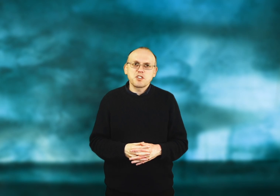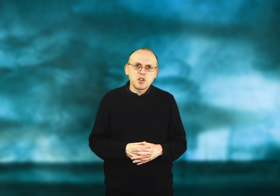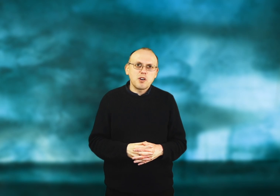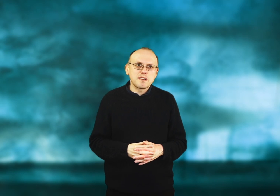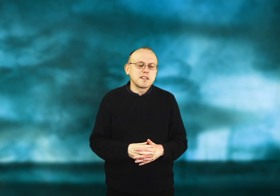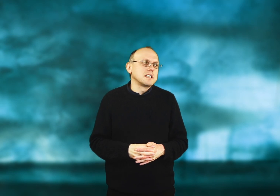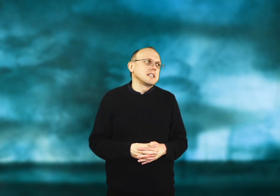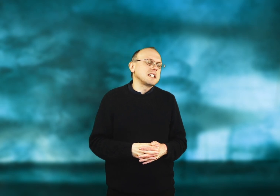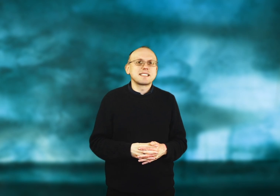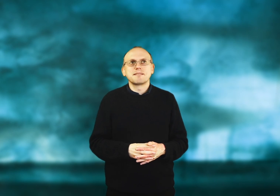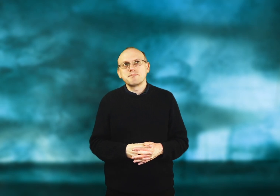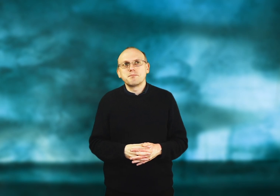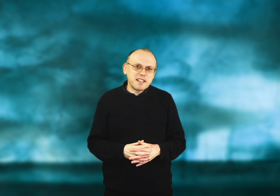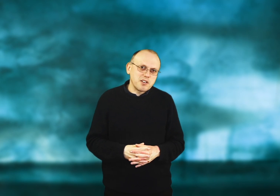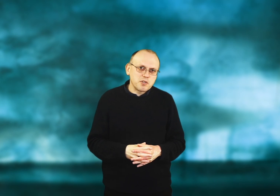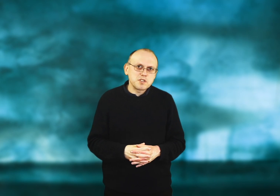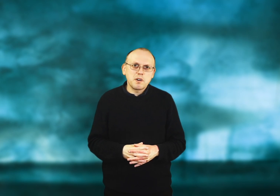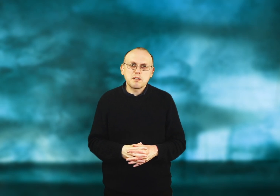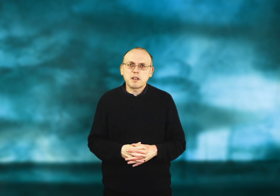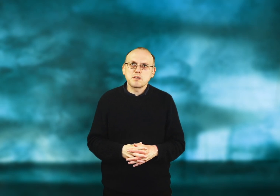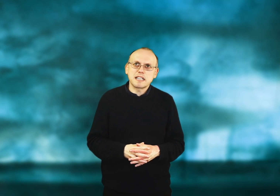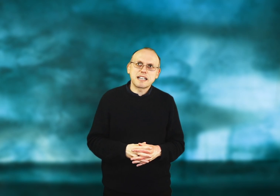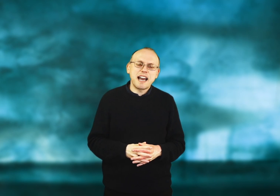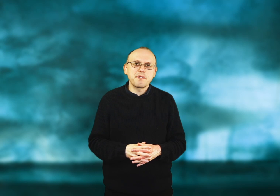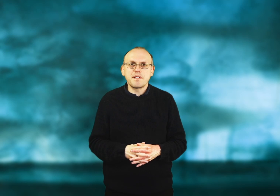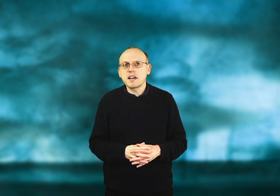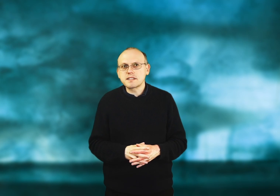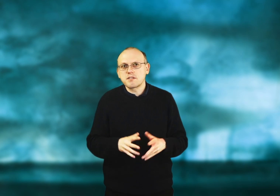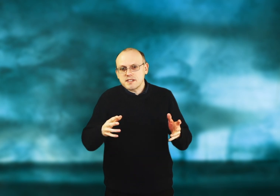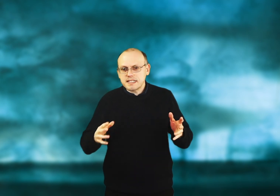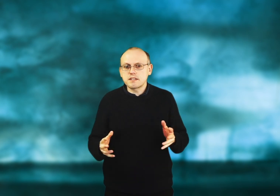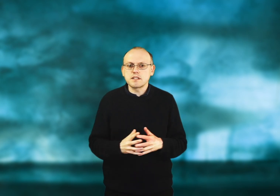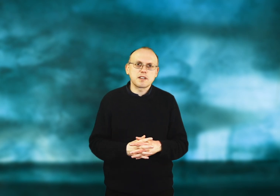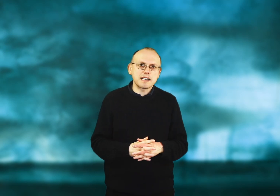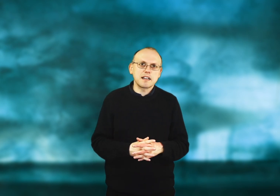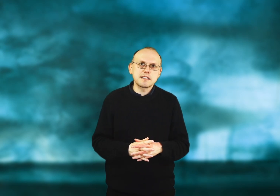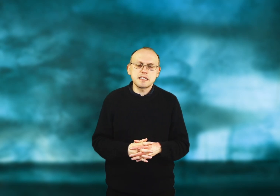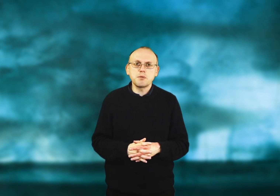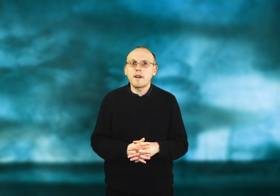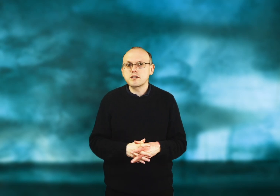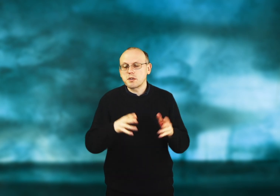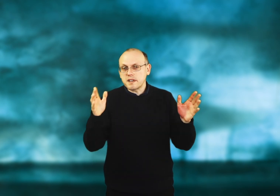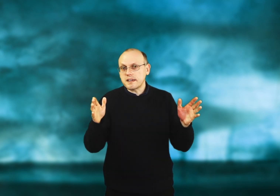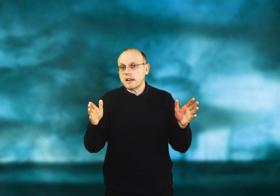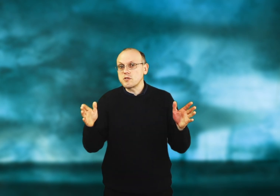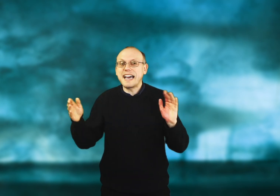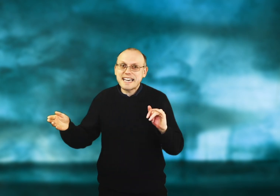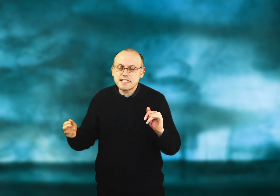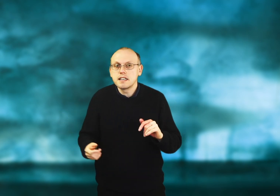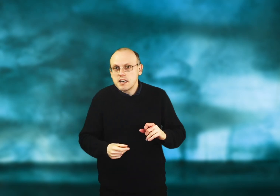short. It's better to use one because it clarifies your sentence. You can clearly see where your subordinating clause ends when you